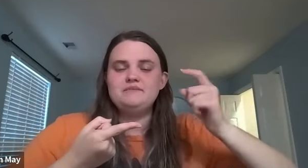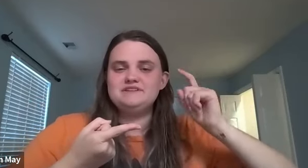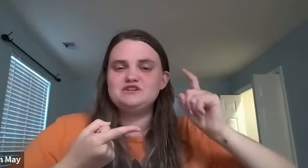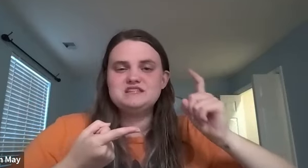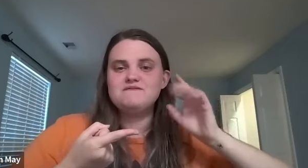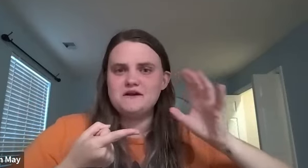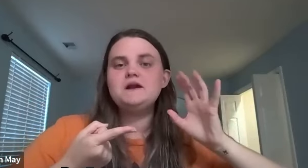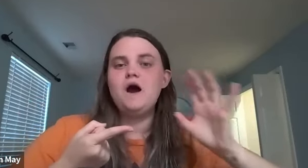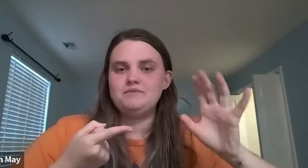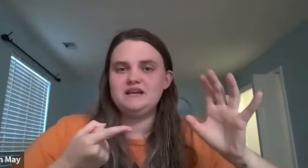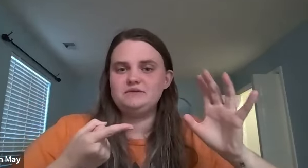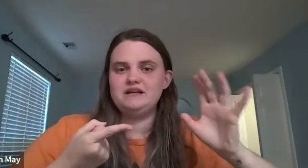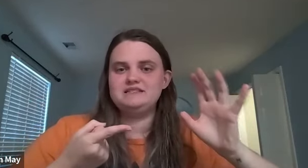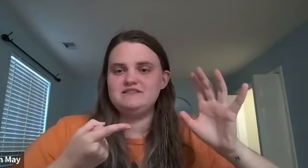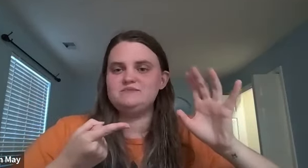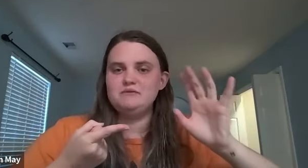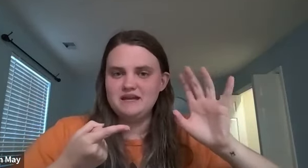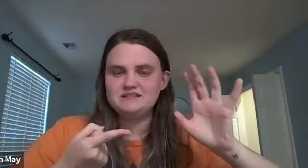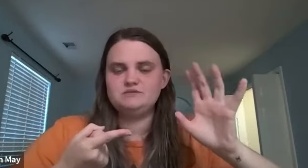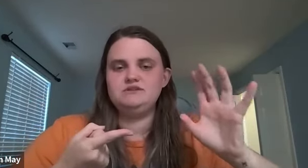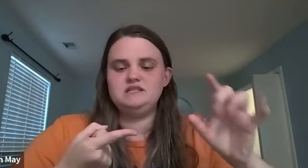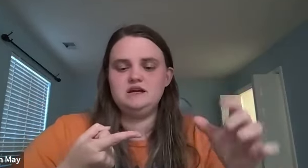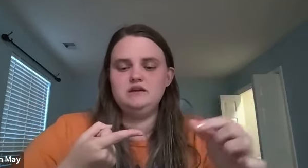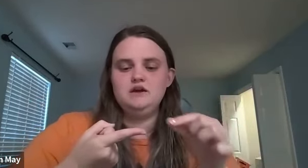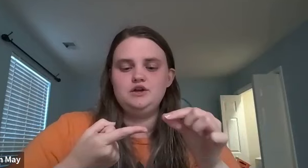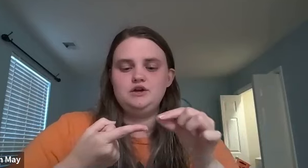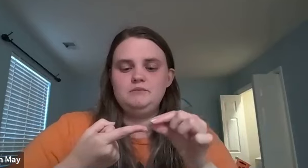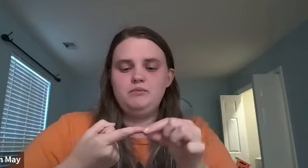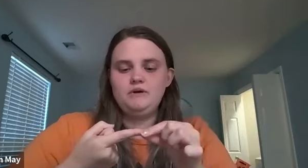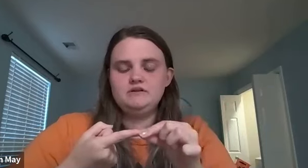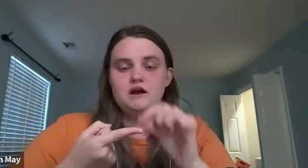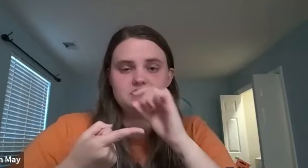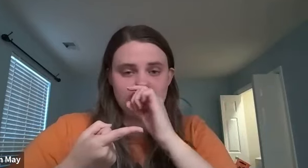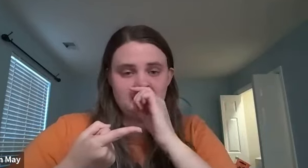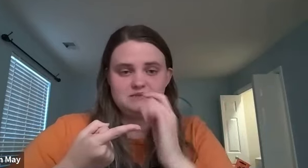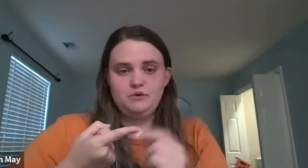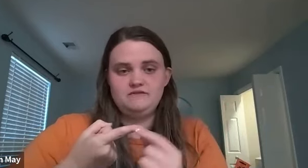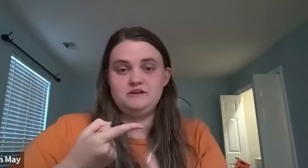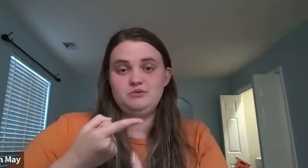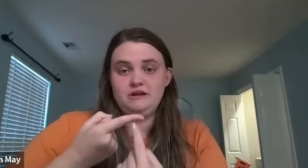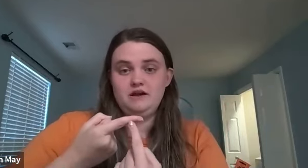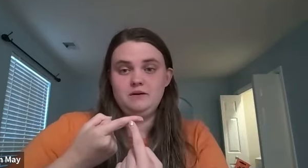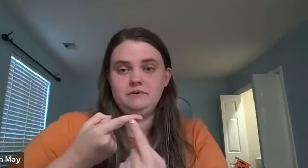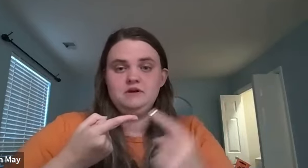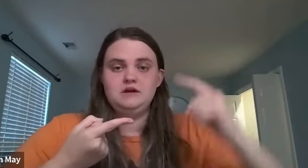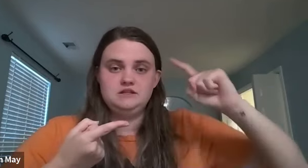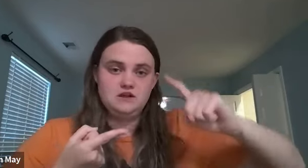It's going to sound very complicated when I say this, but it makes sense when you see it. Your pointer, non-dominant hands, pointer fingers pointing up,